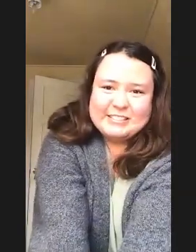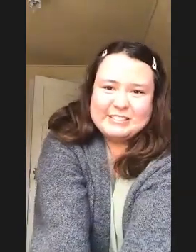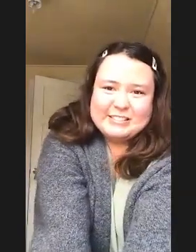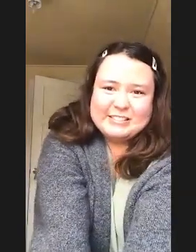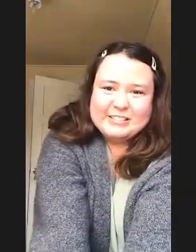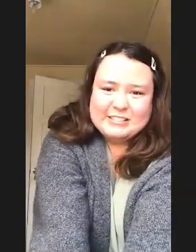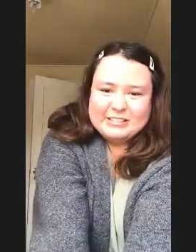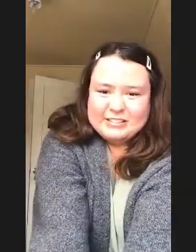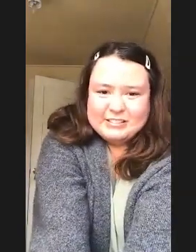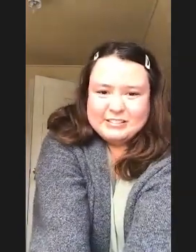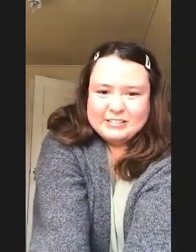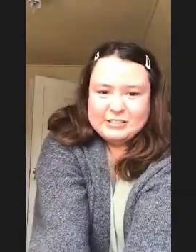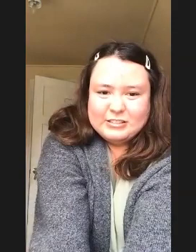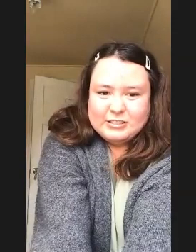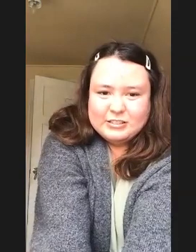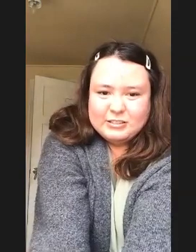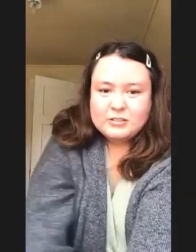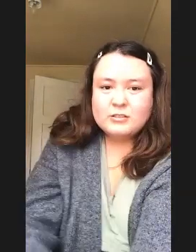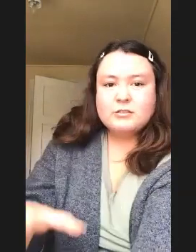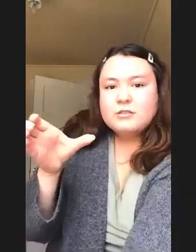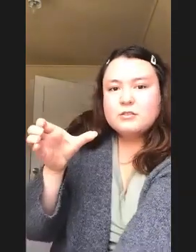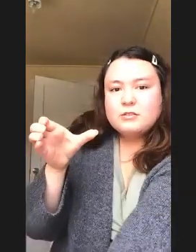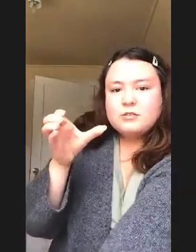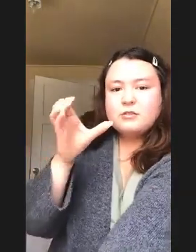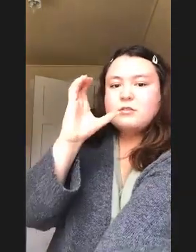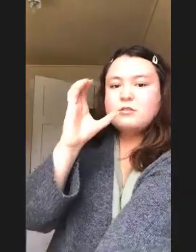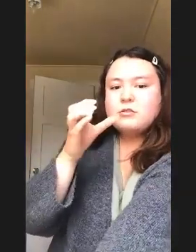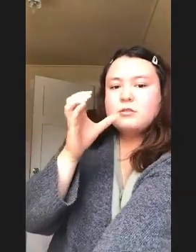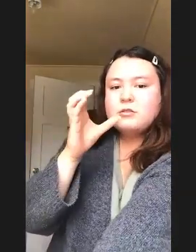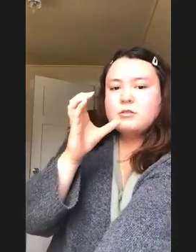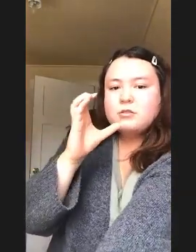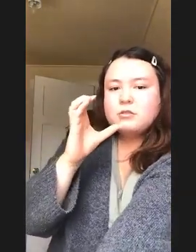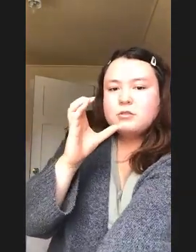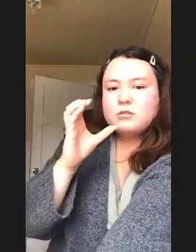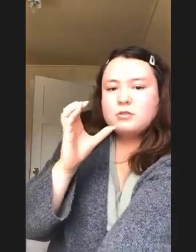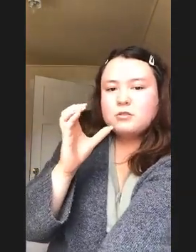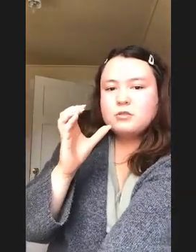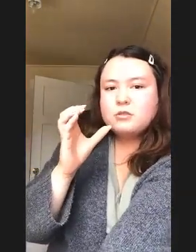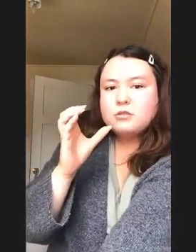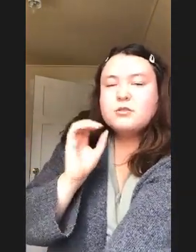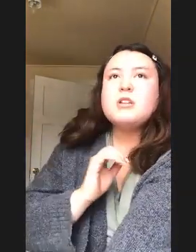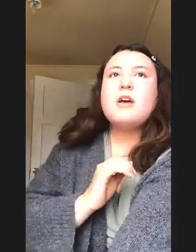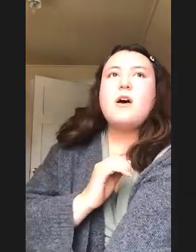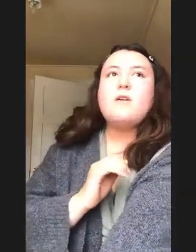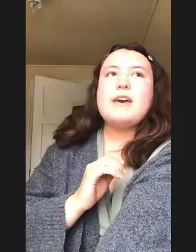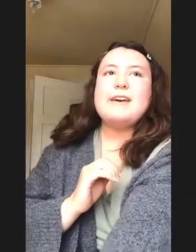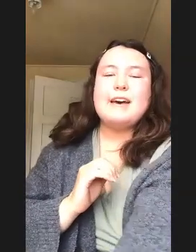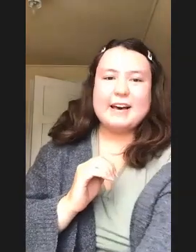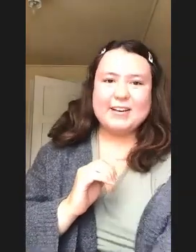about like drinking? Would you say drinking, and then how would you say different things? Like, Okay.